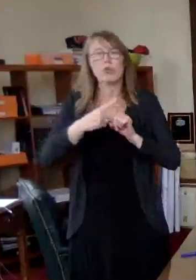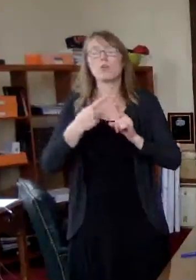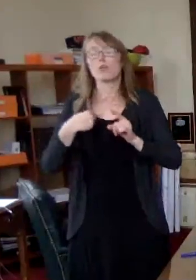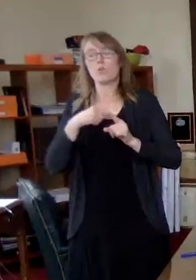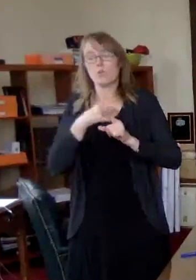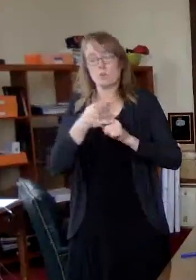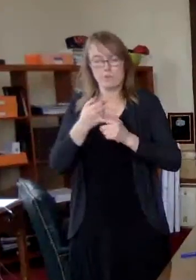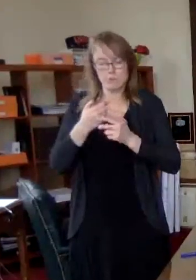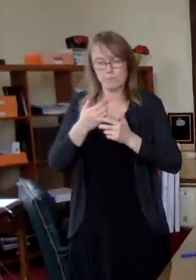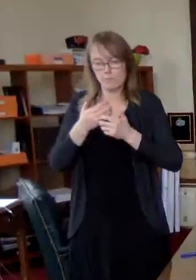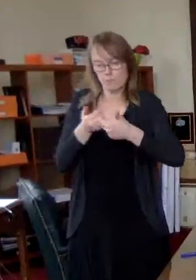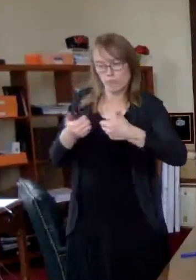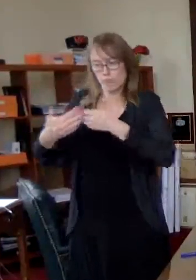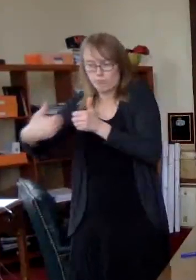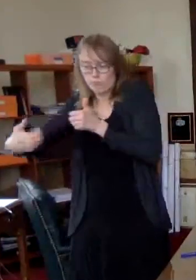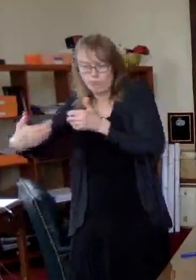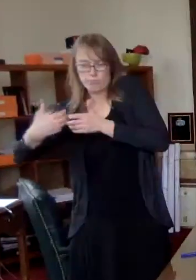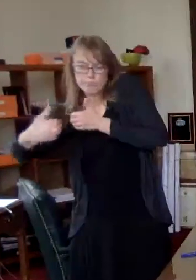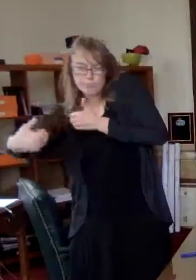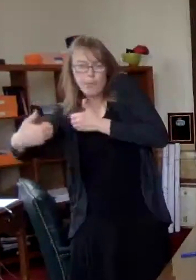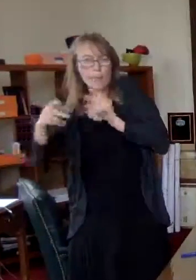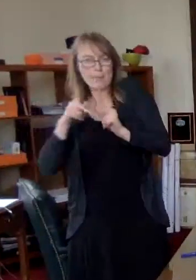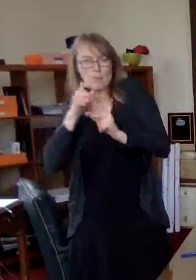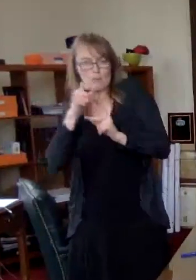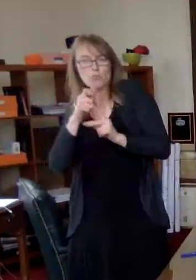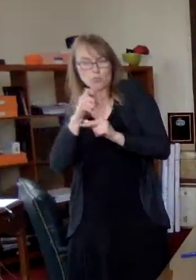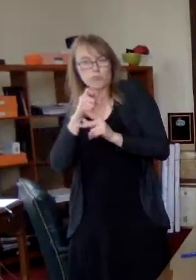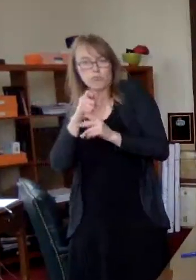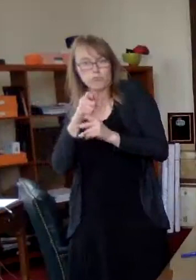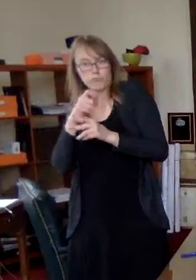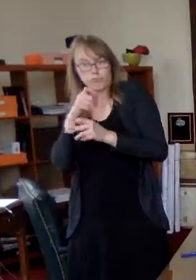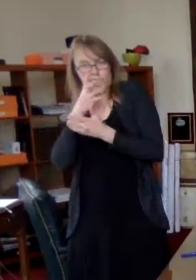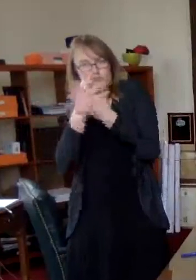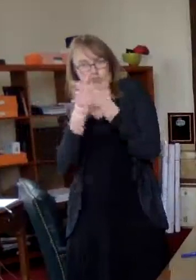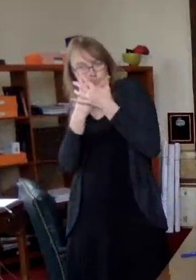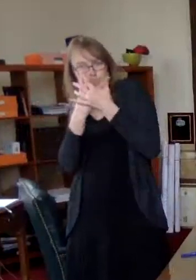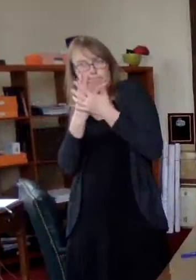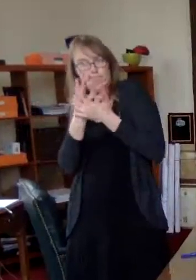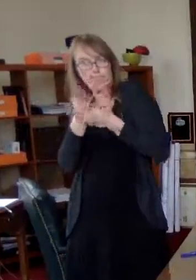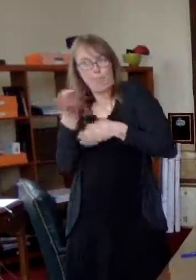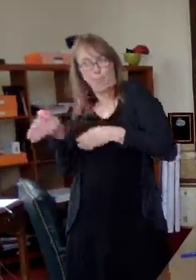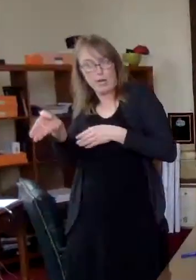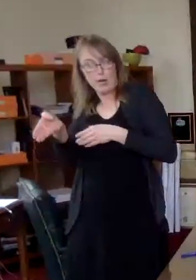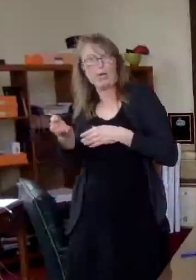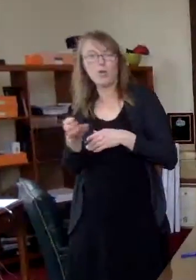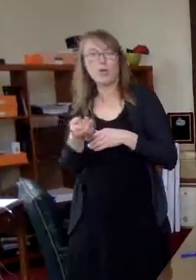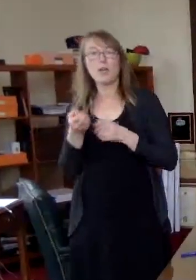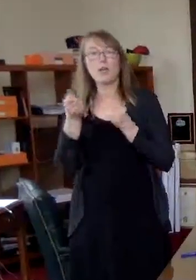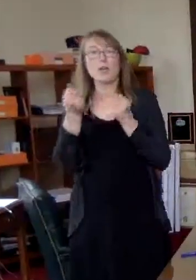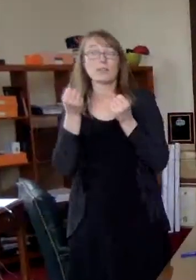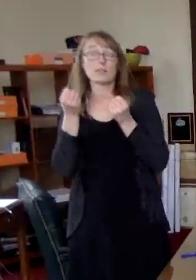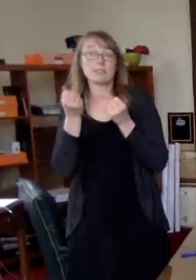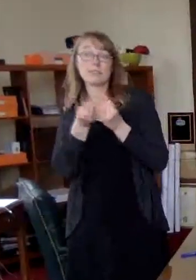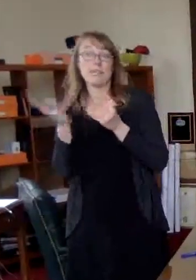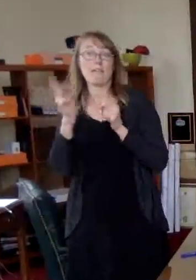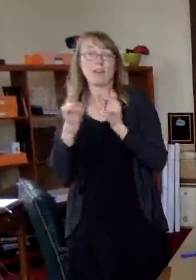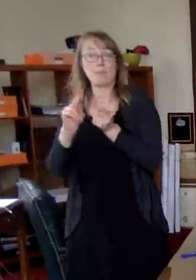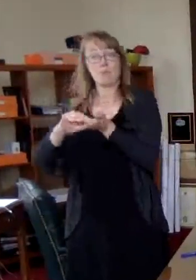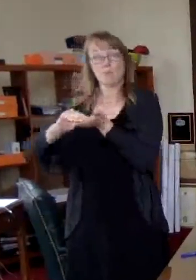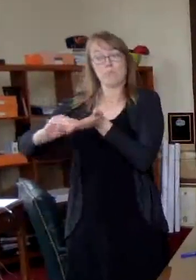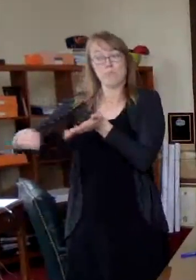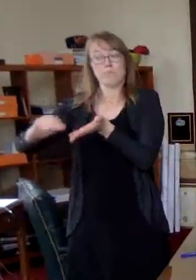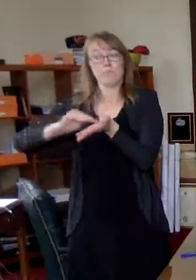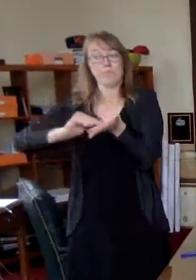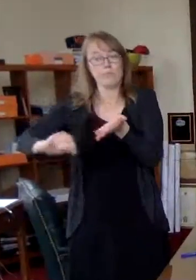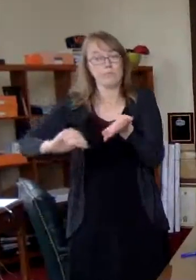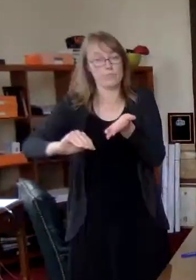spread out as possible. As you may have seen, a number of people have been released from jail on their own